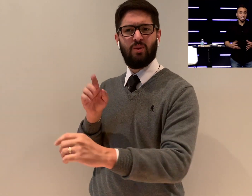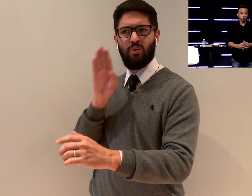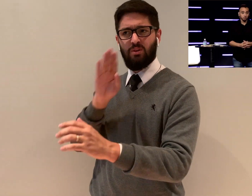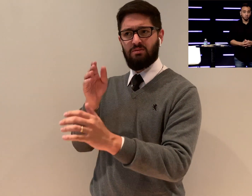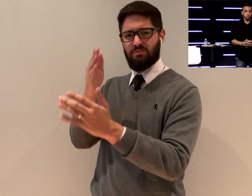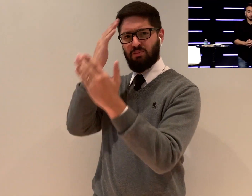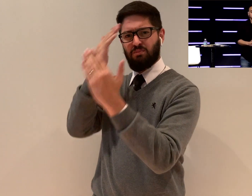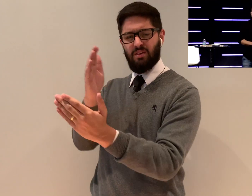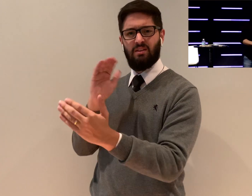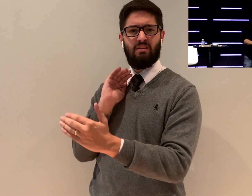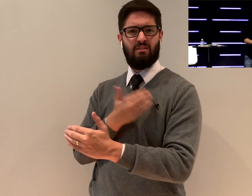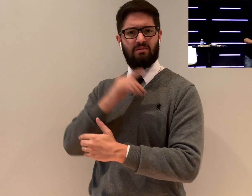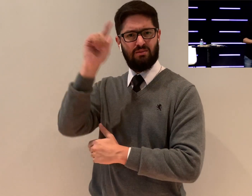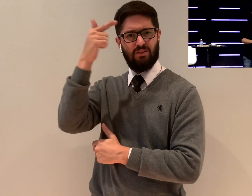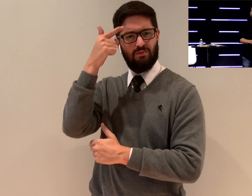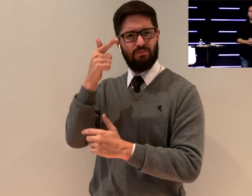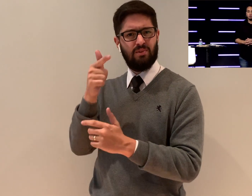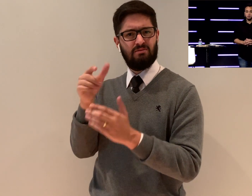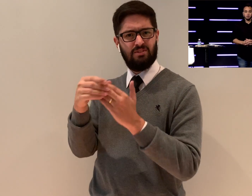governmental leaders.